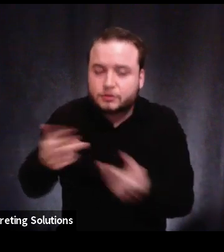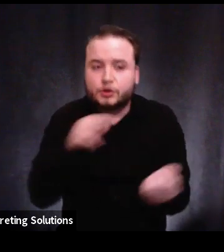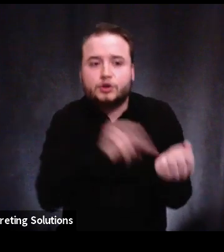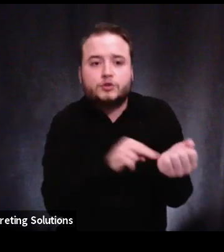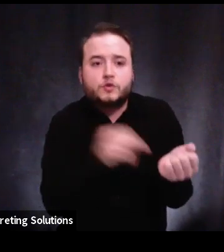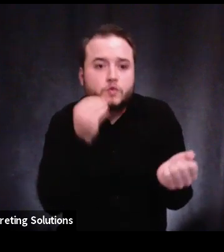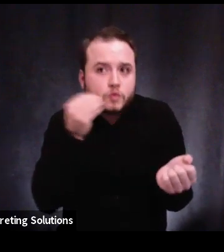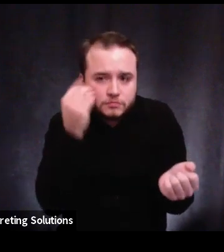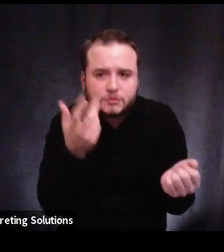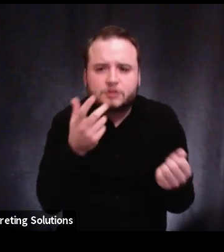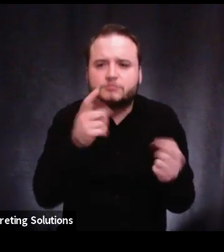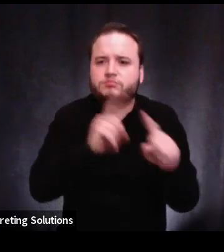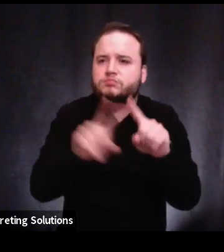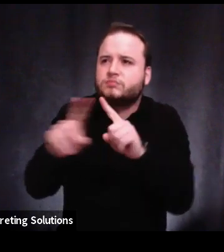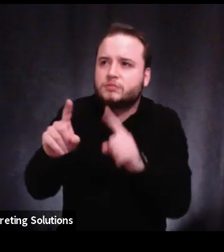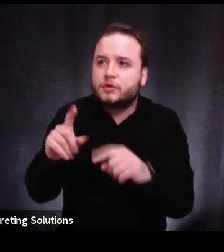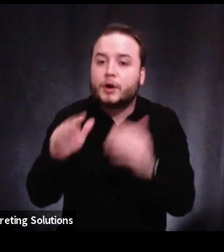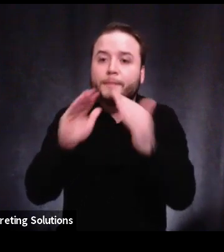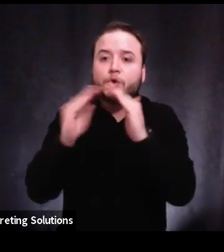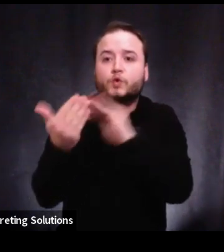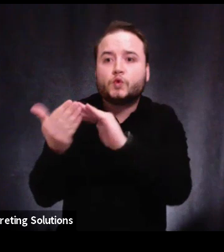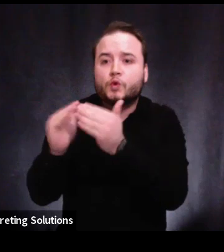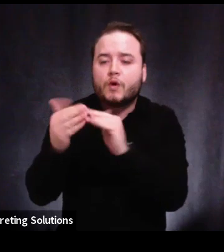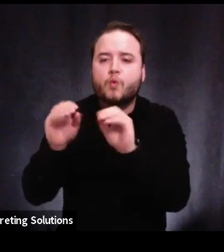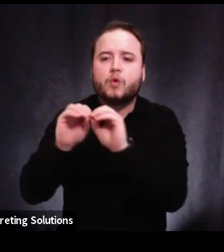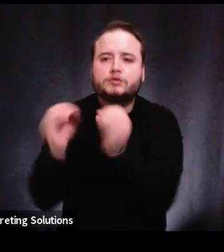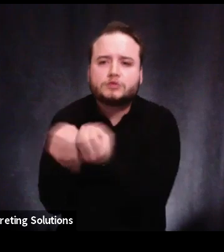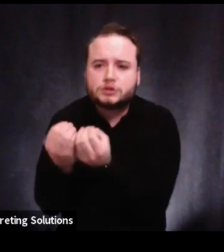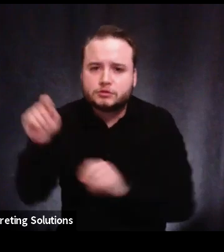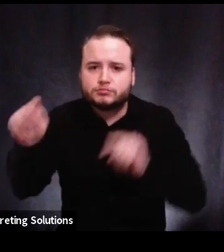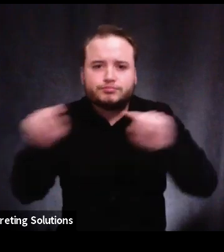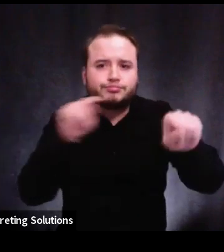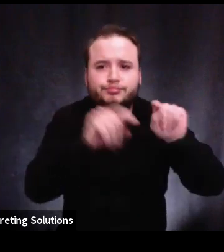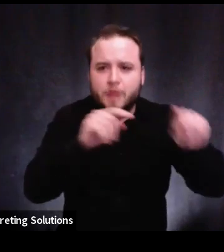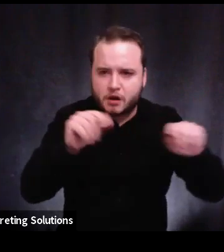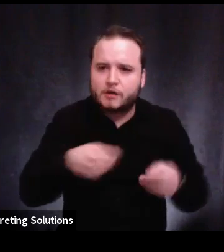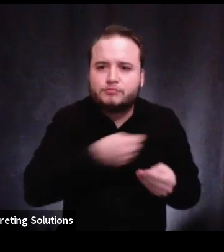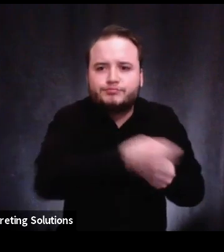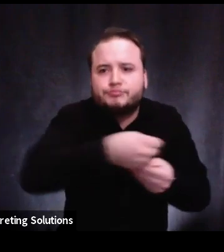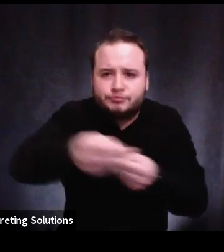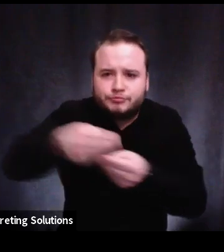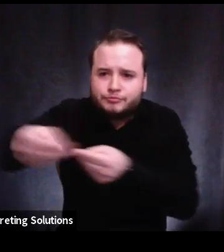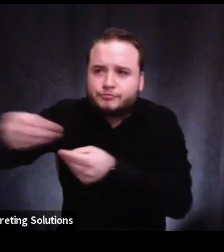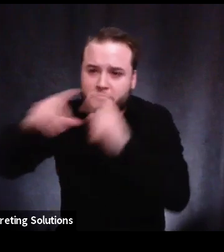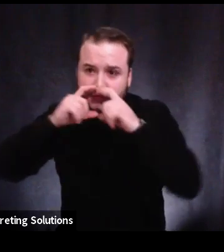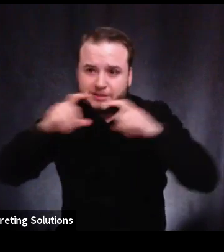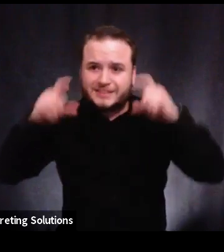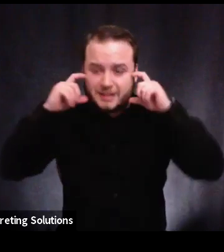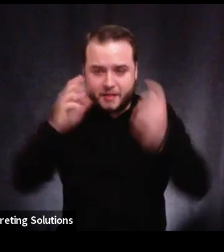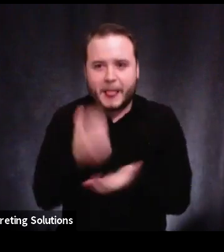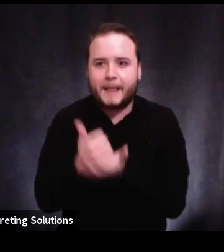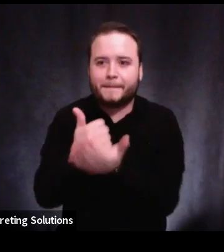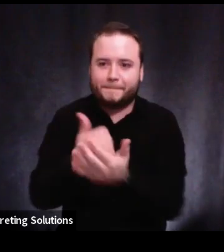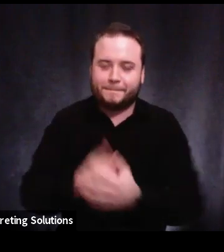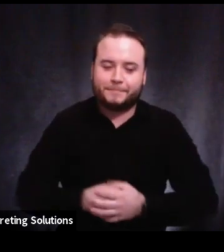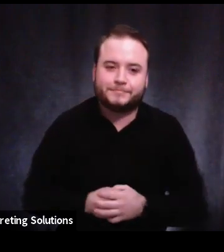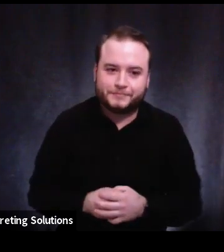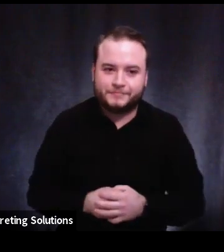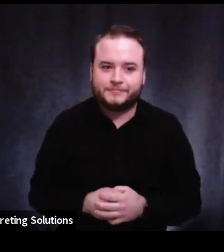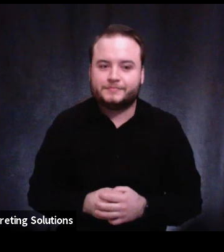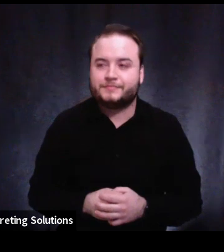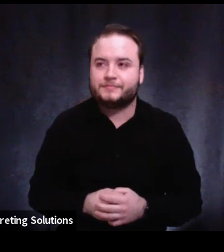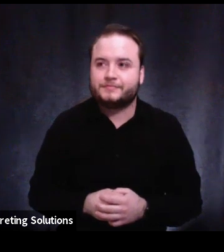organizations. As we've talked about, masks really can be helpful in protecting us from each other. As we've